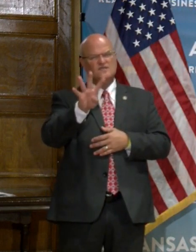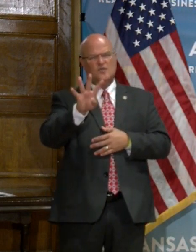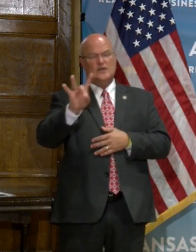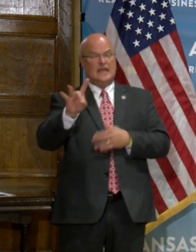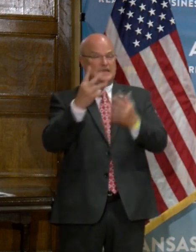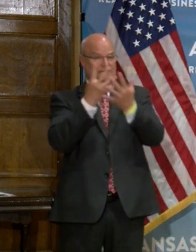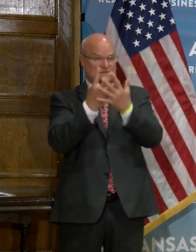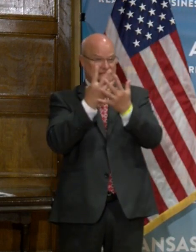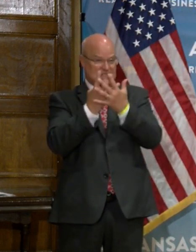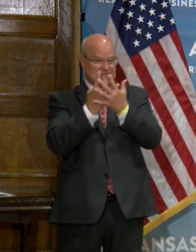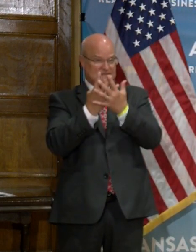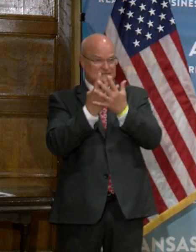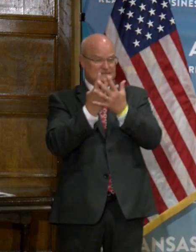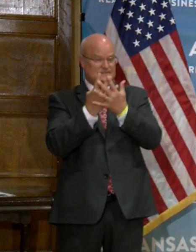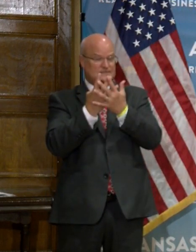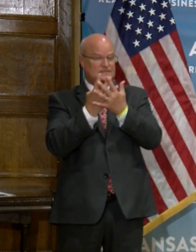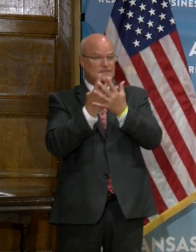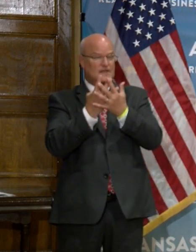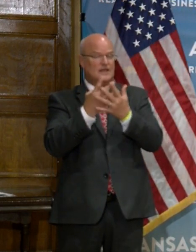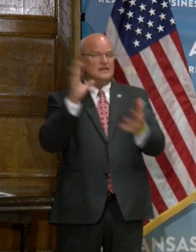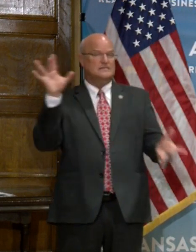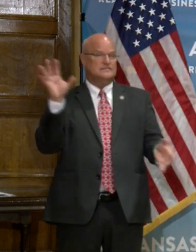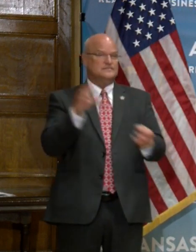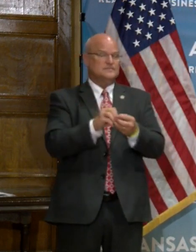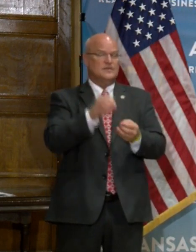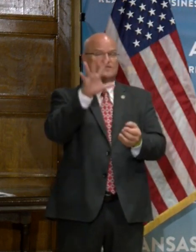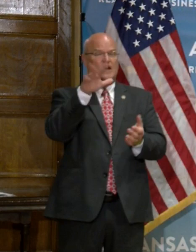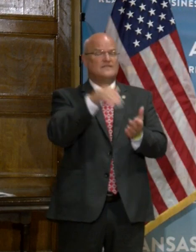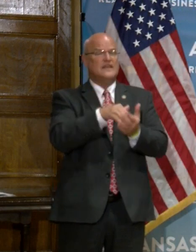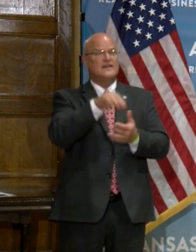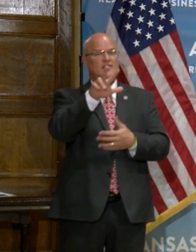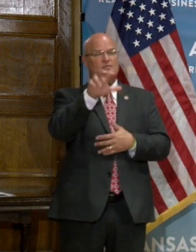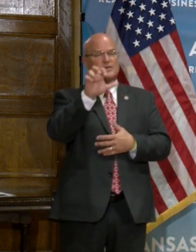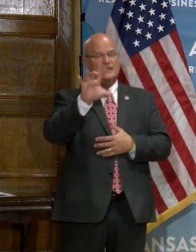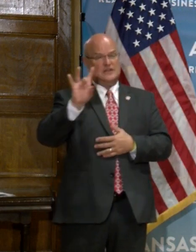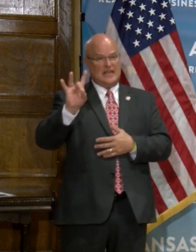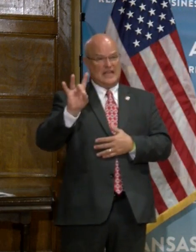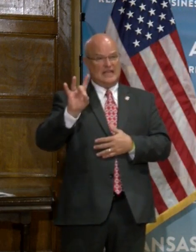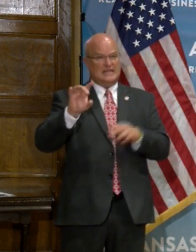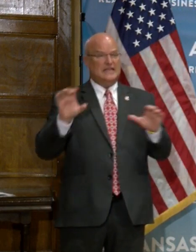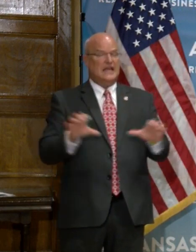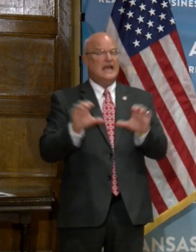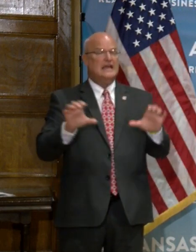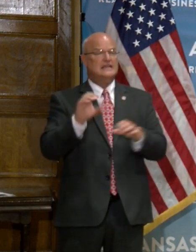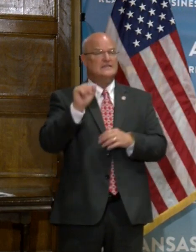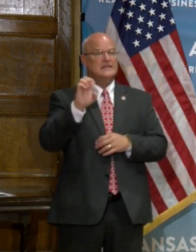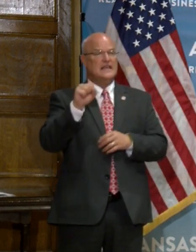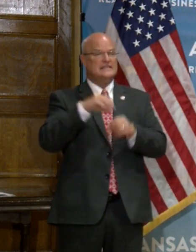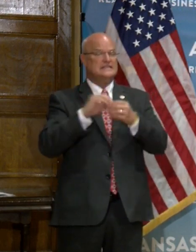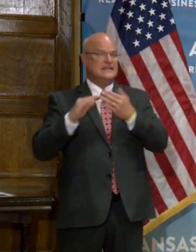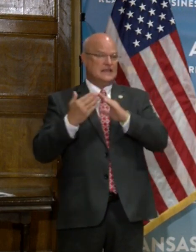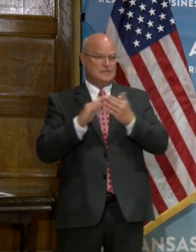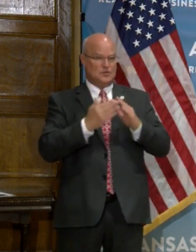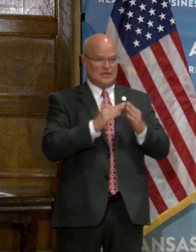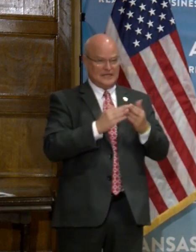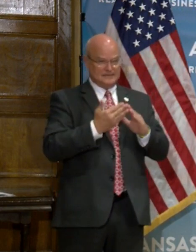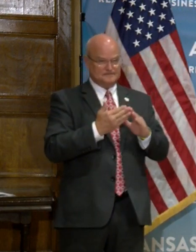548 are in correctional facilities, giving us 5,308 active cases in the